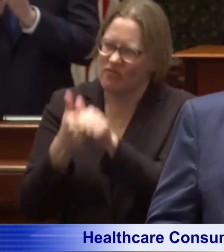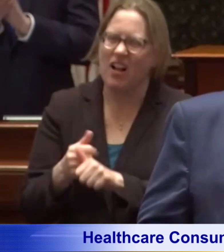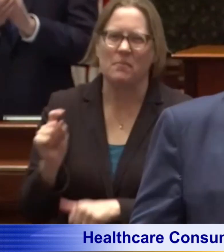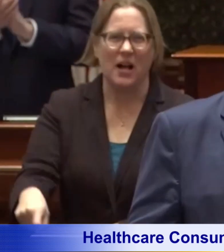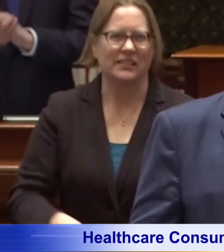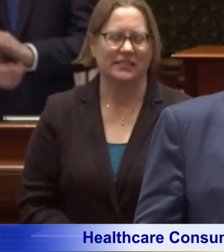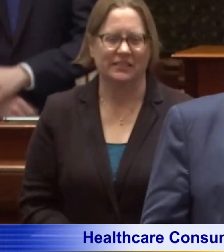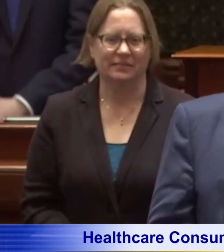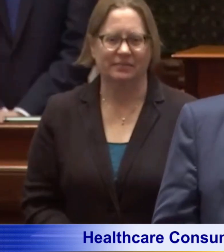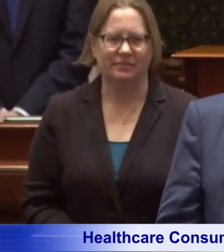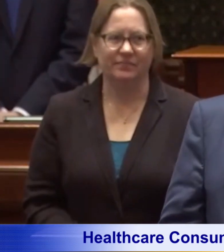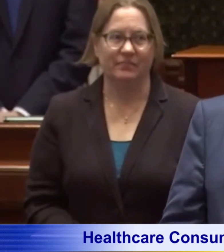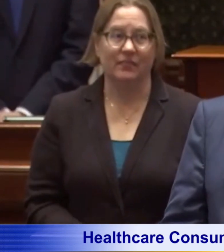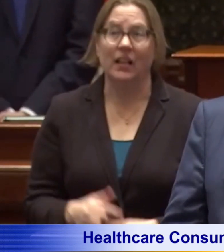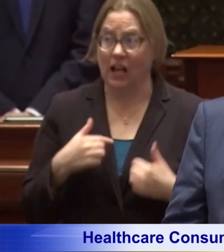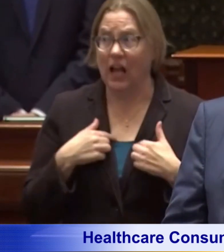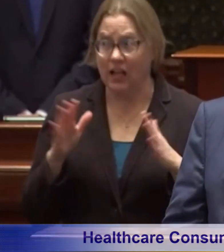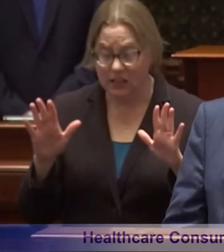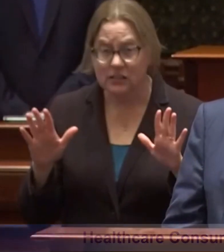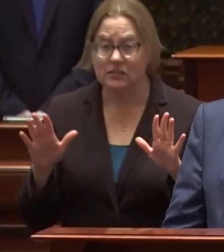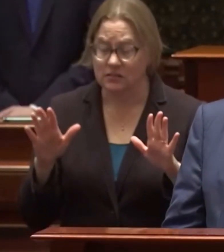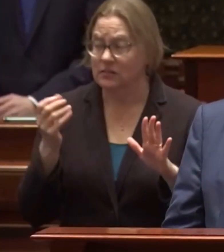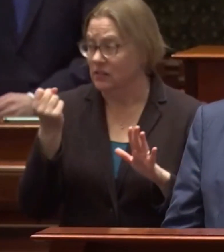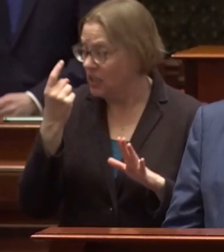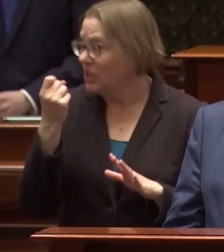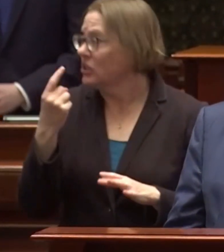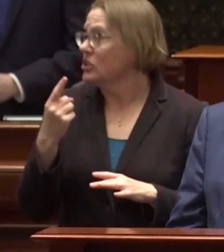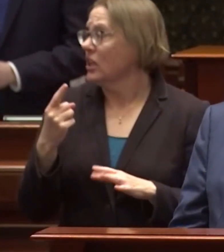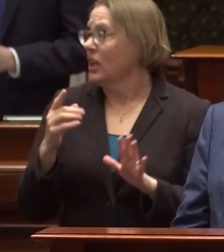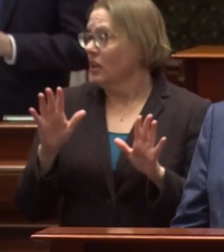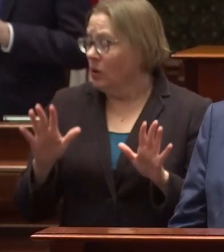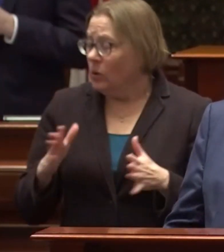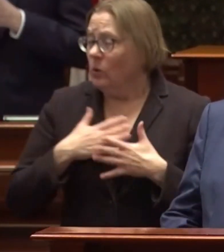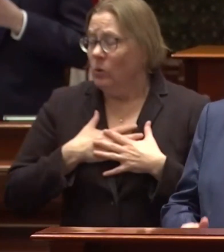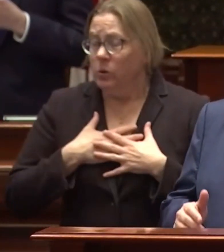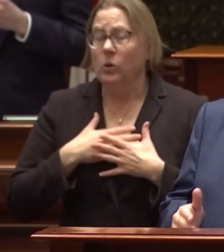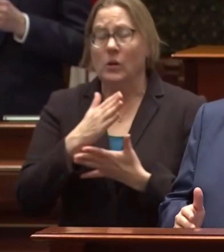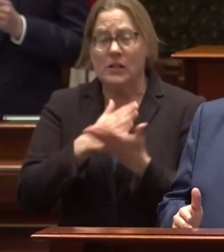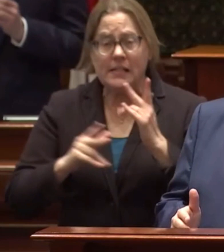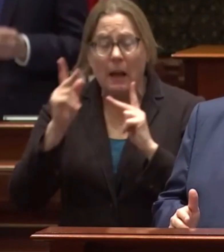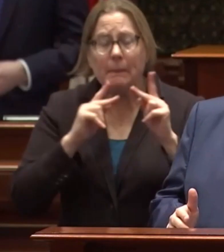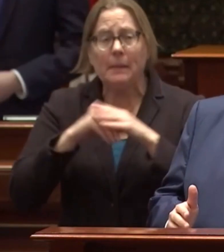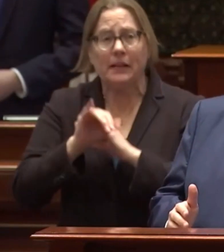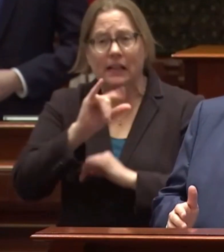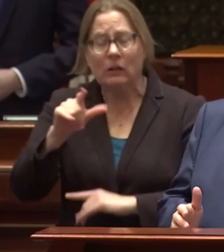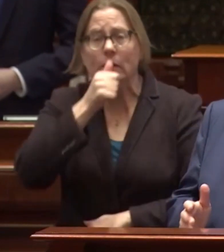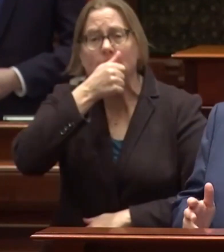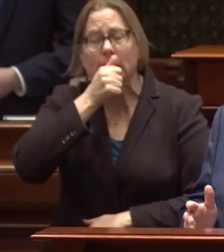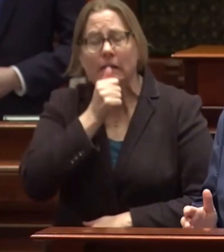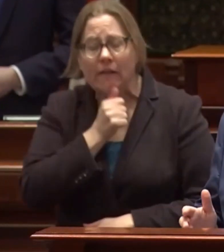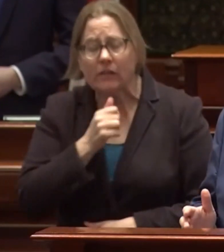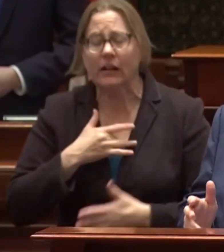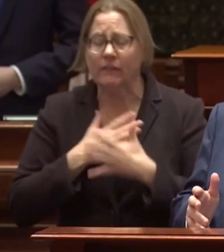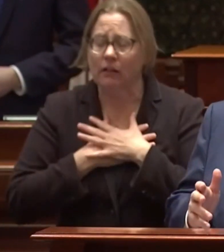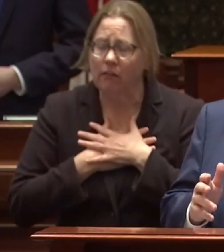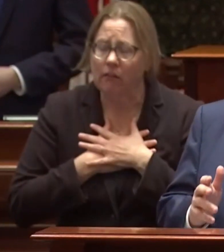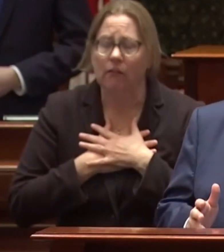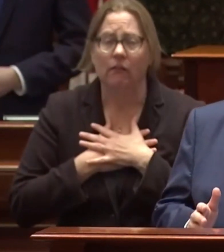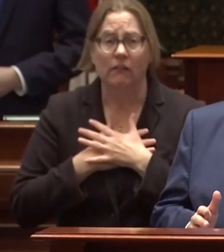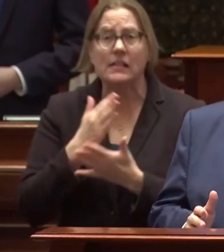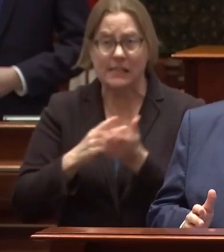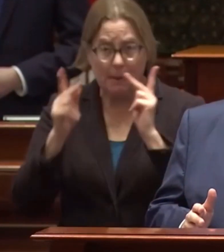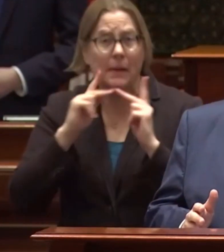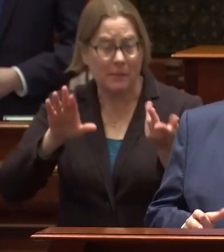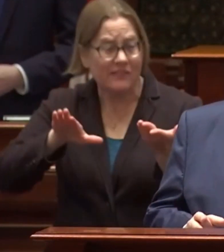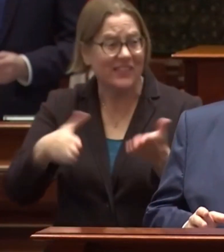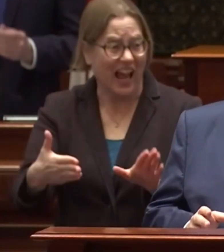Now, I'm haunted by the reality that there are Illinoisans who are suffering and in some cases have